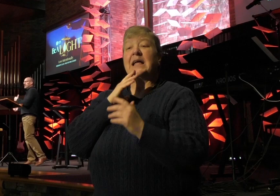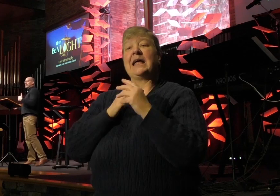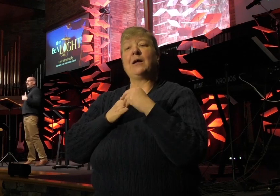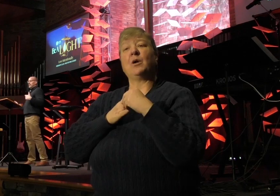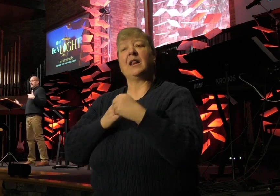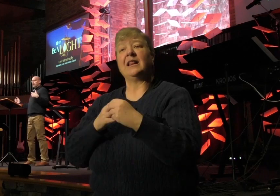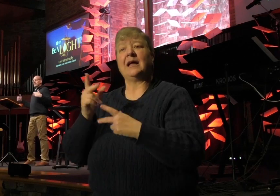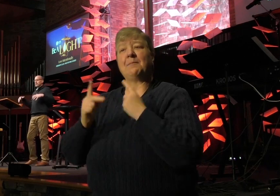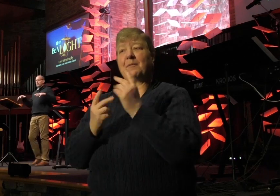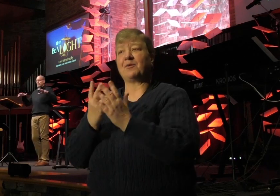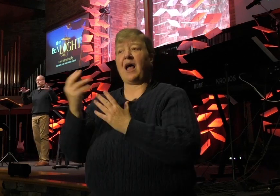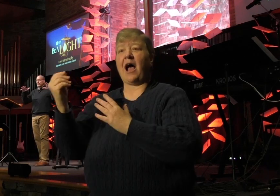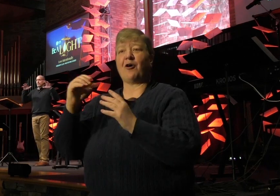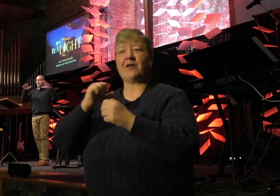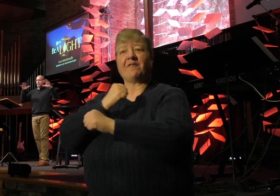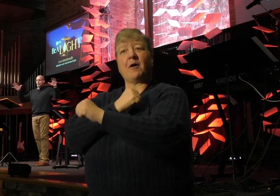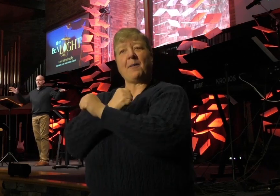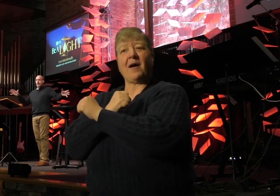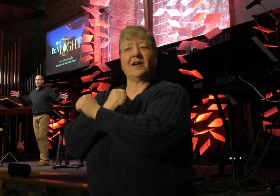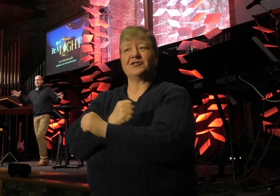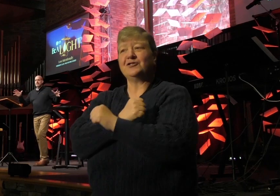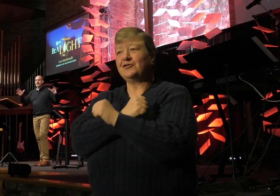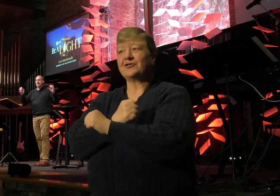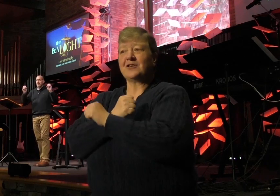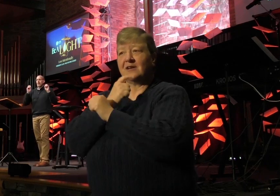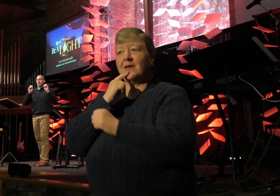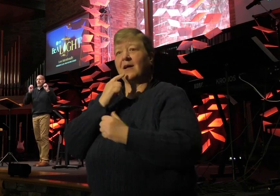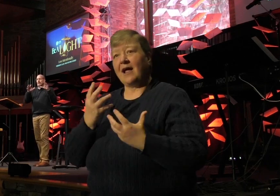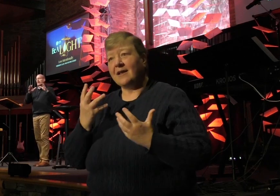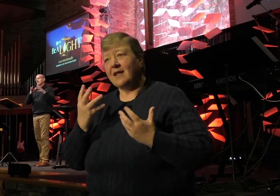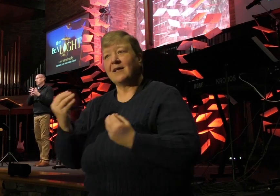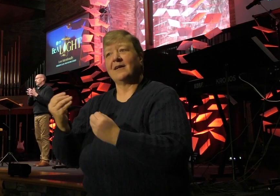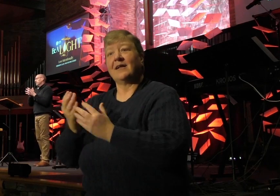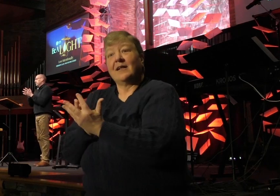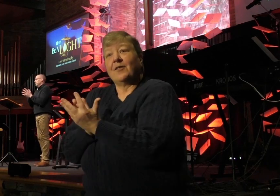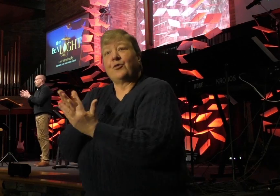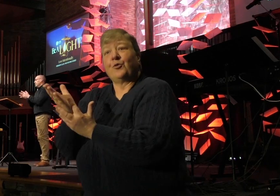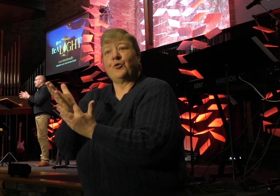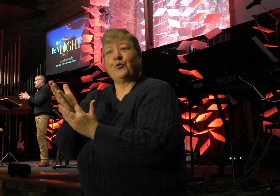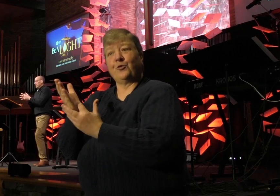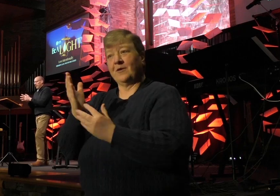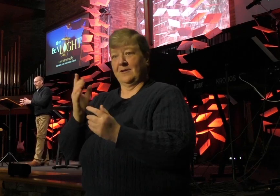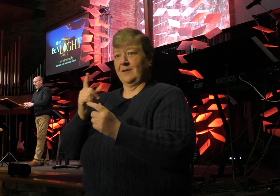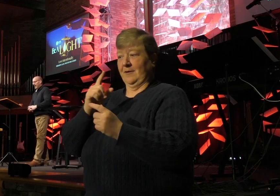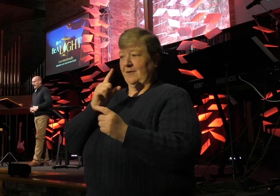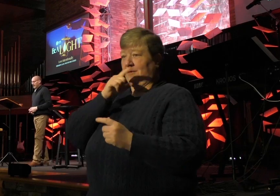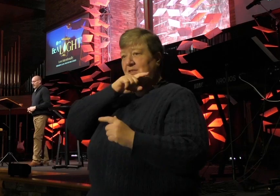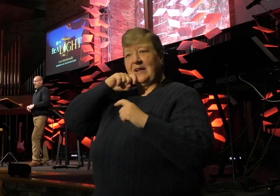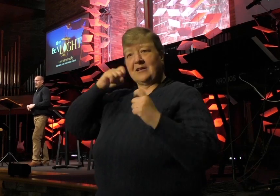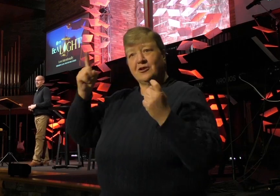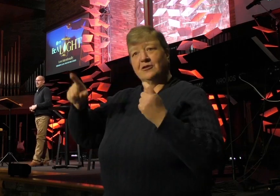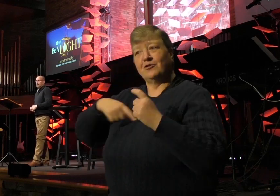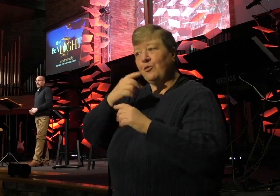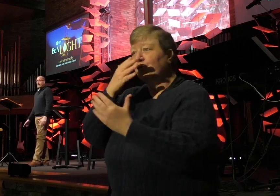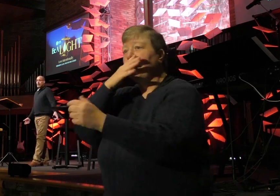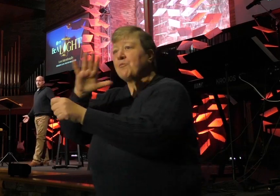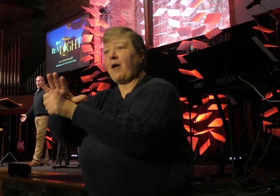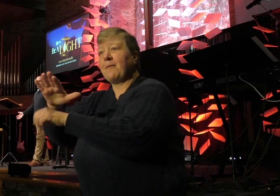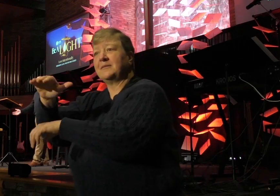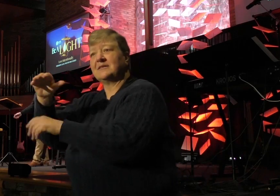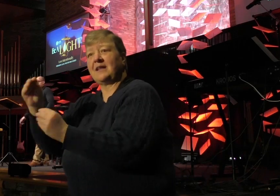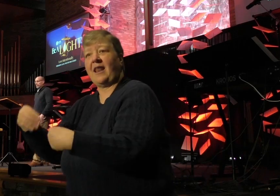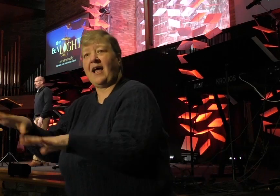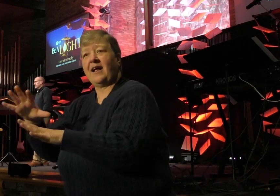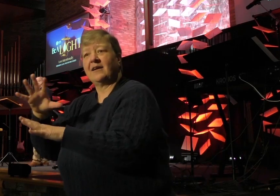and slavery in Egypt through the wilderness to the promised land by guiding them by a pillar of fire at night. Aaron,